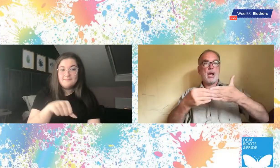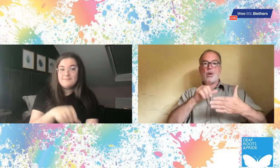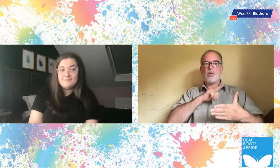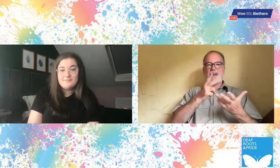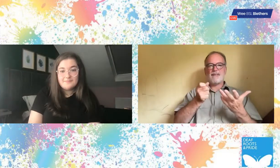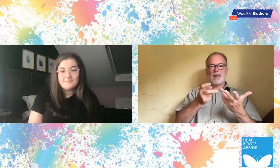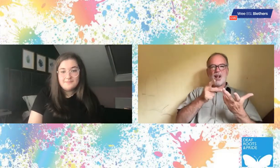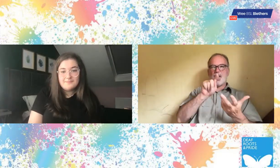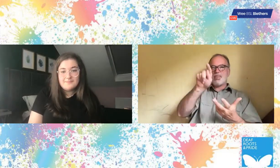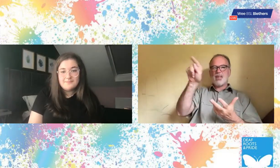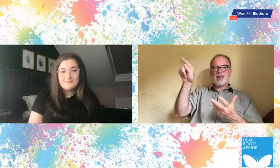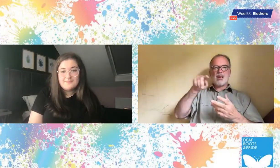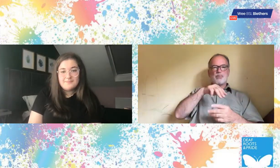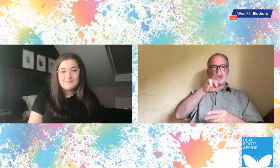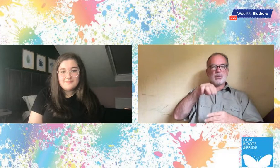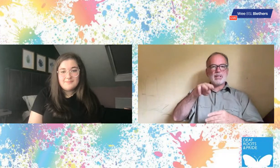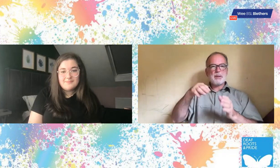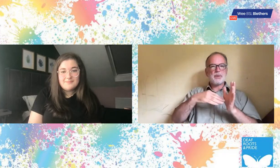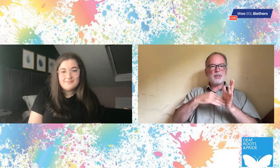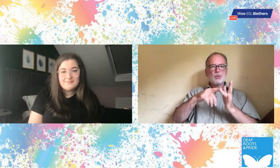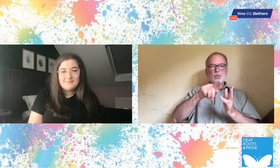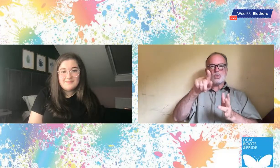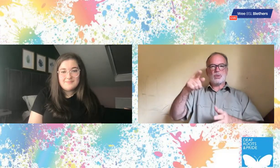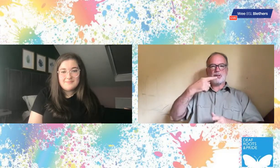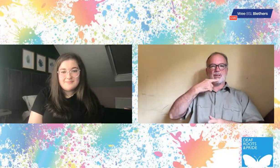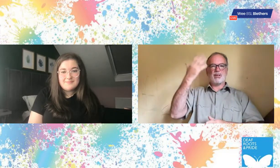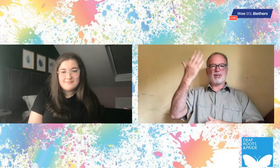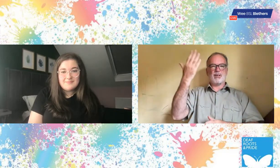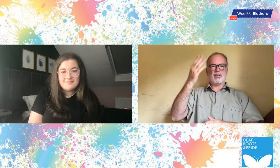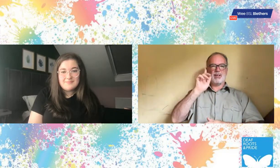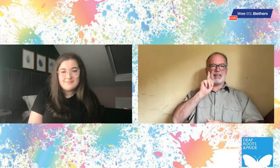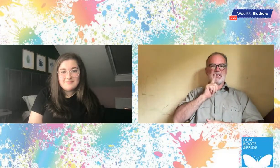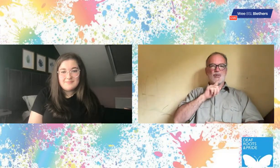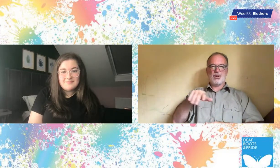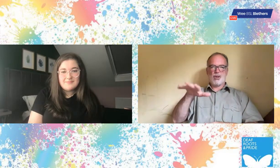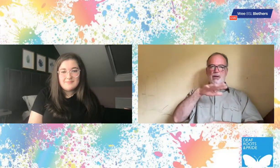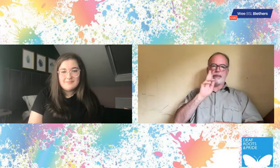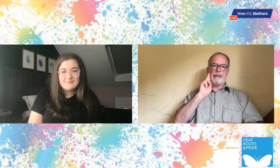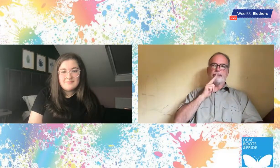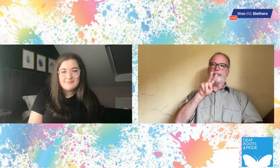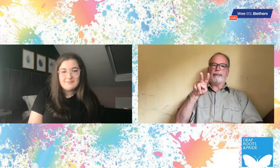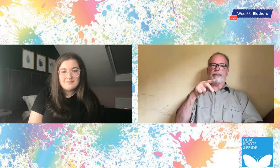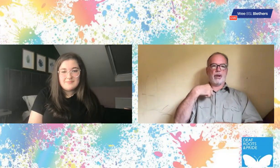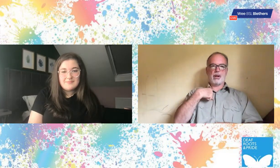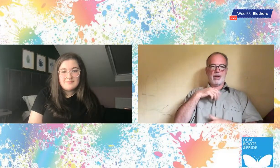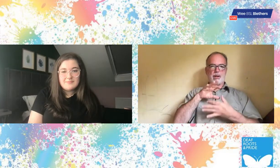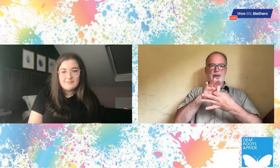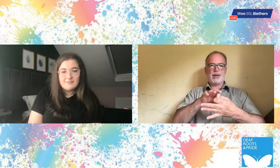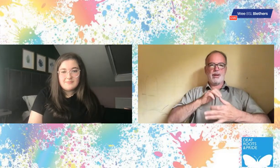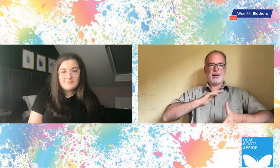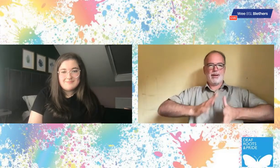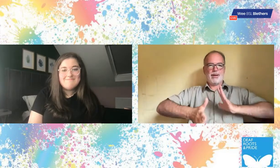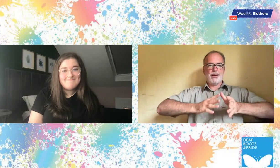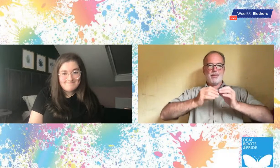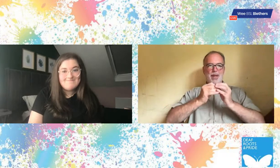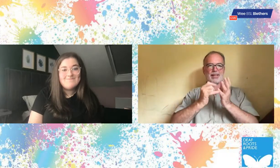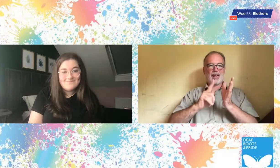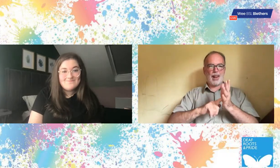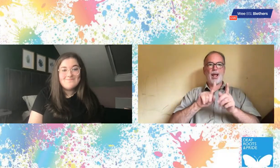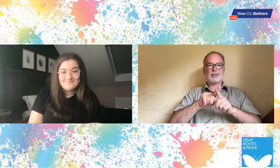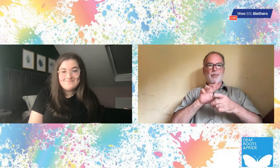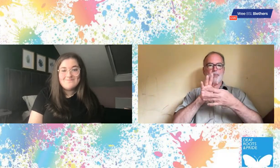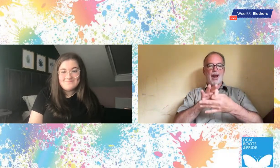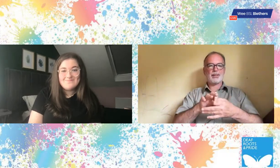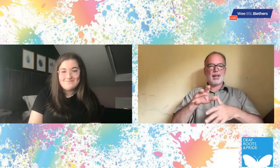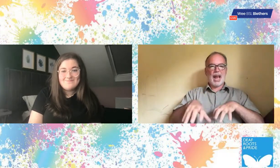for information in Yeah. sign language, you know. So, when you go on museum tours, hearing people get all these